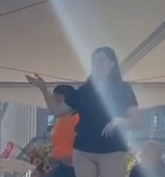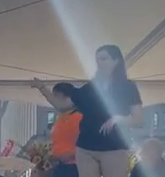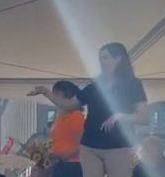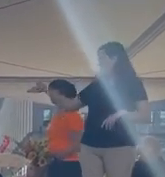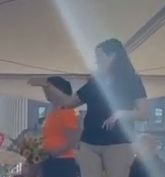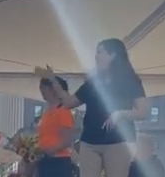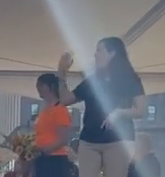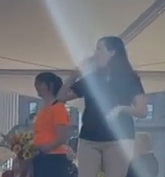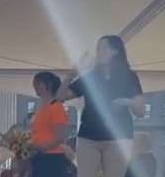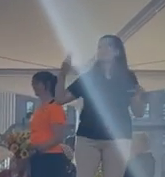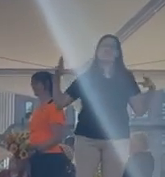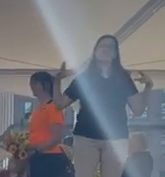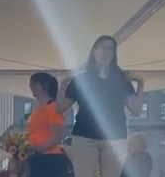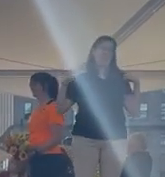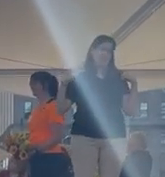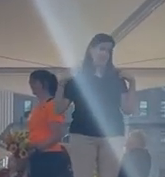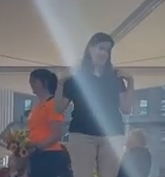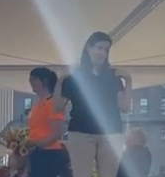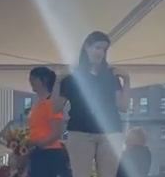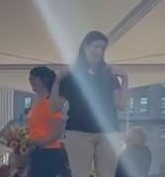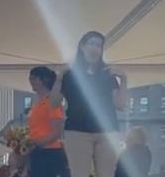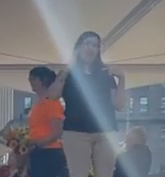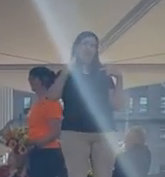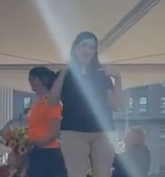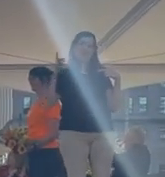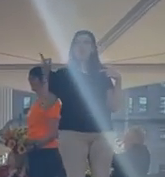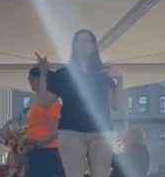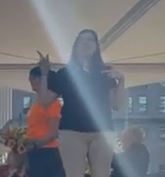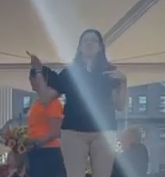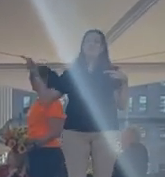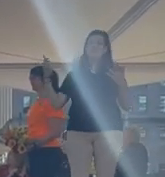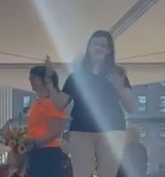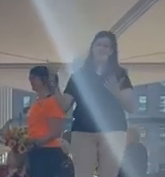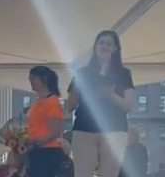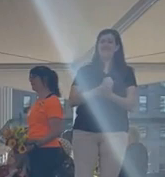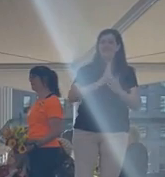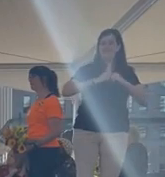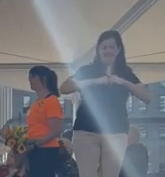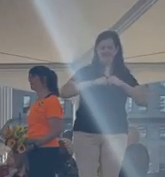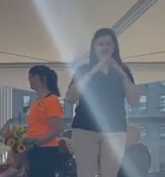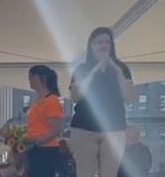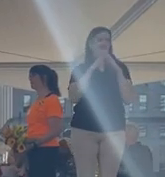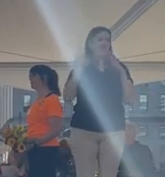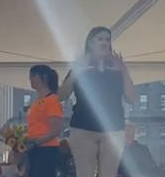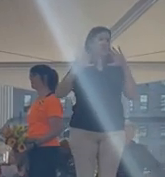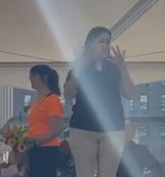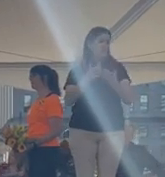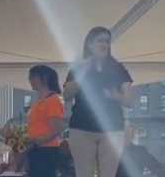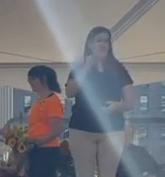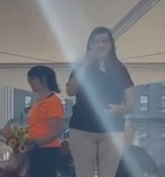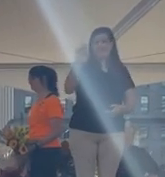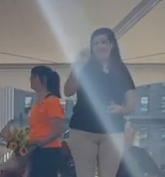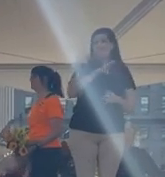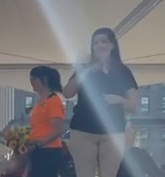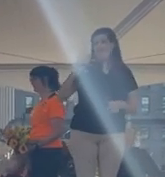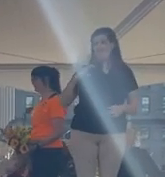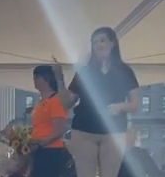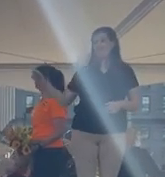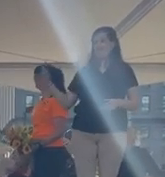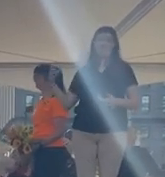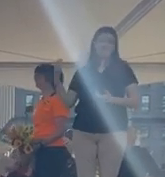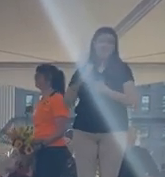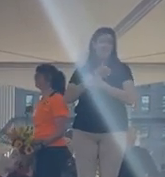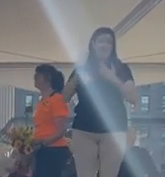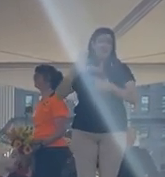be retiring from LEAP, and she's the one that started this group, ADA Cleveland. She deserves full credit for